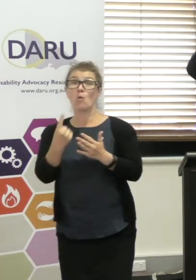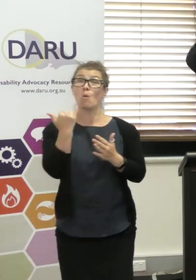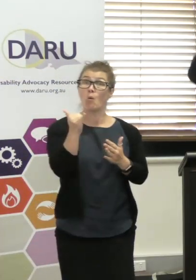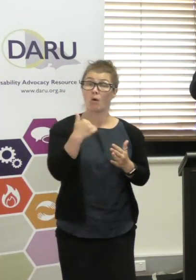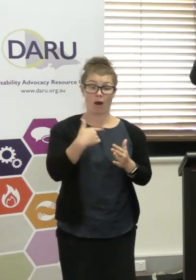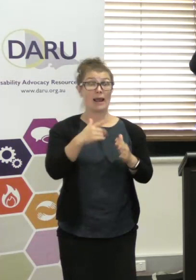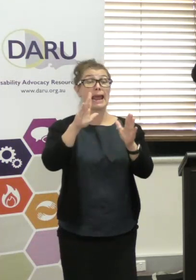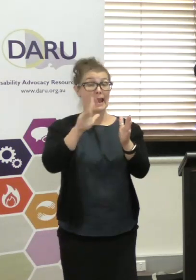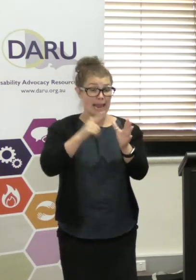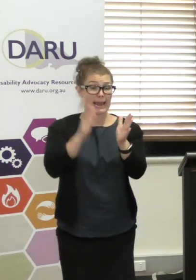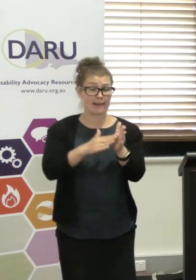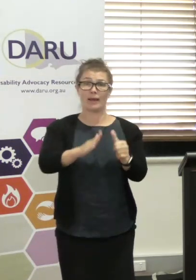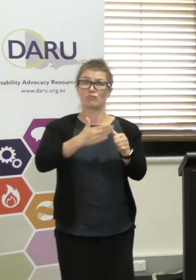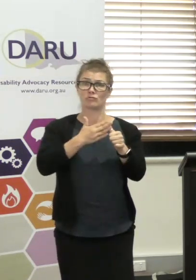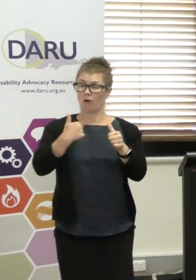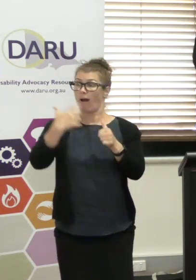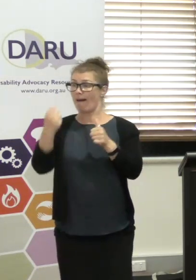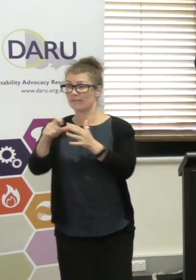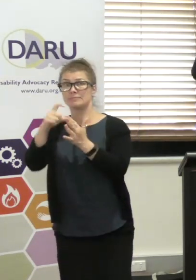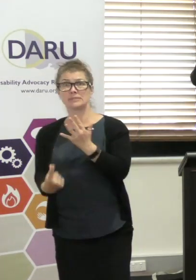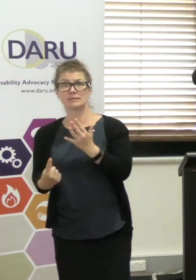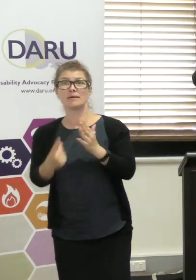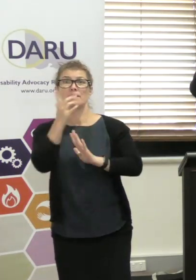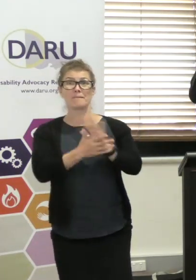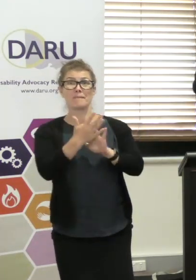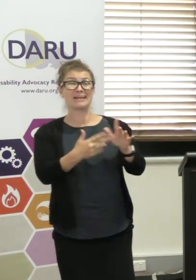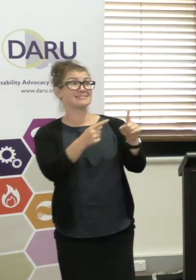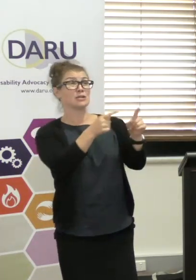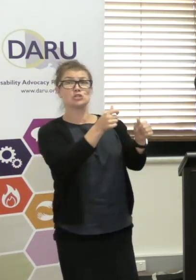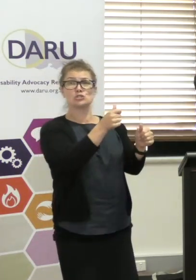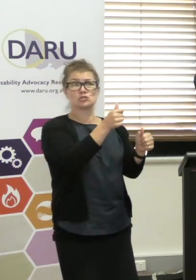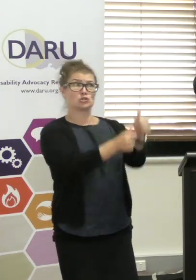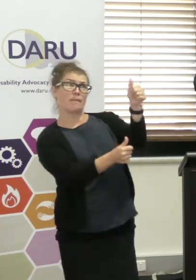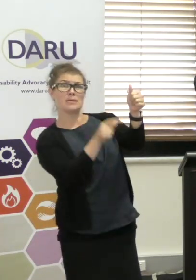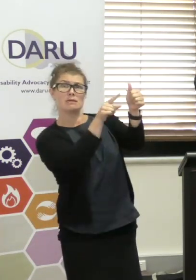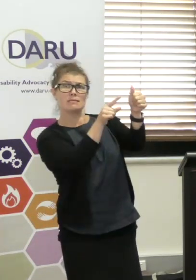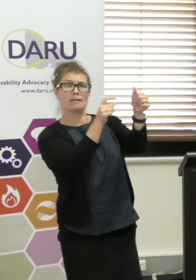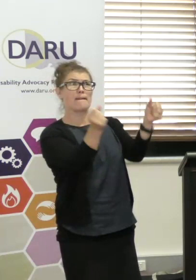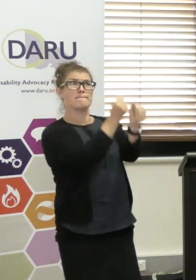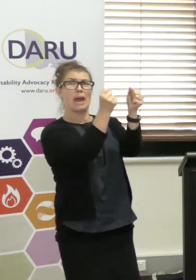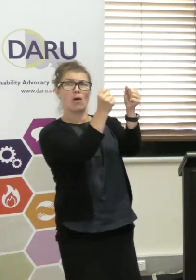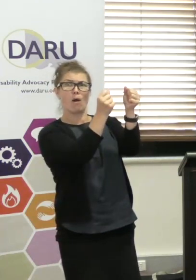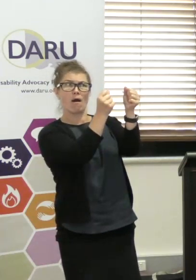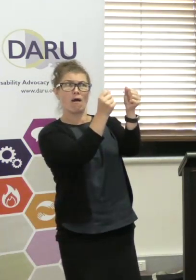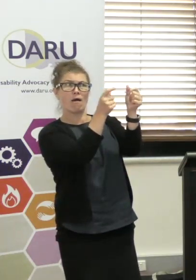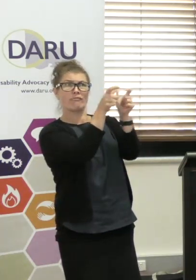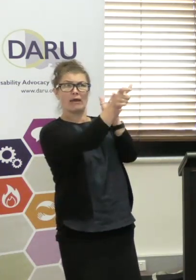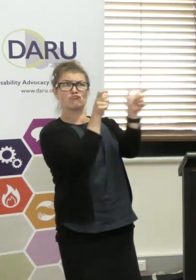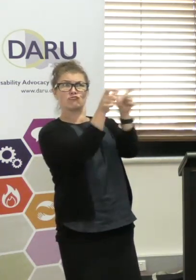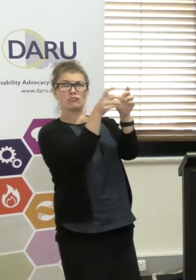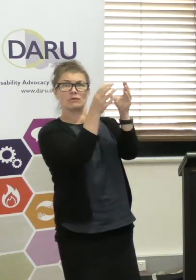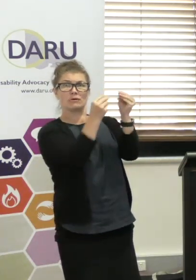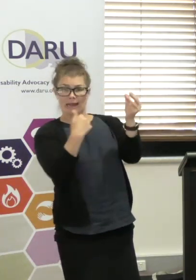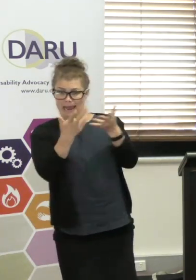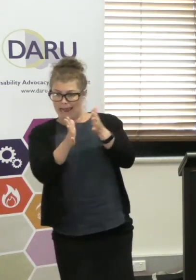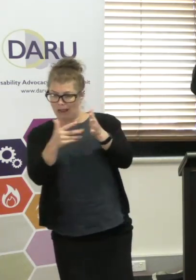those, you're disempowered relative to a dominant power structure, if you like. If you then combine the two, or you intersect